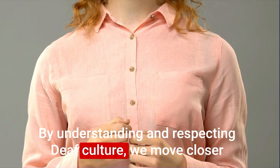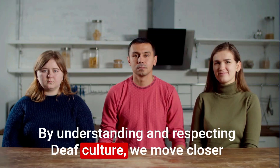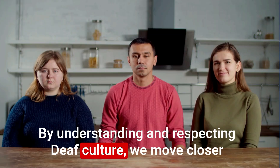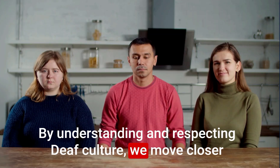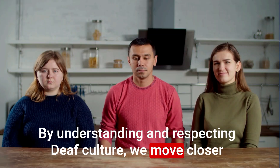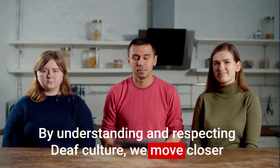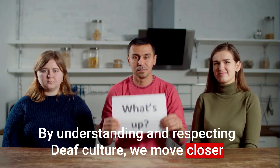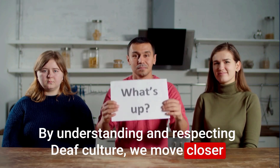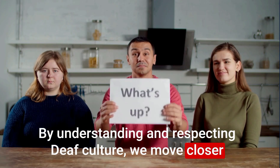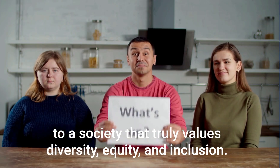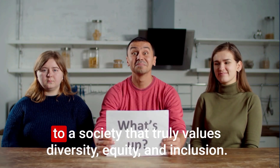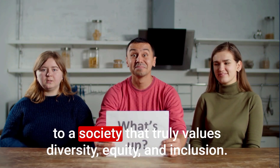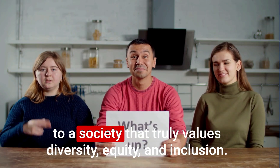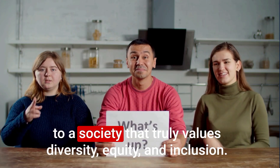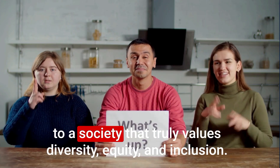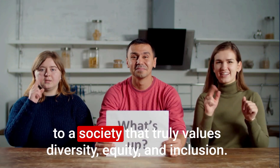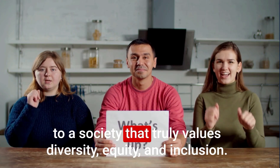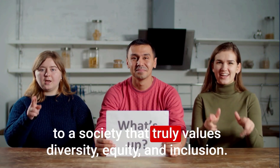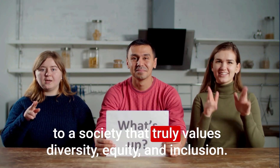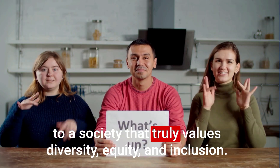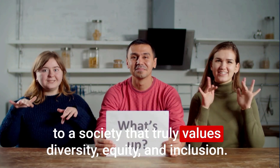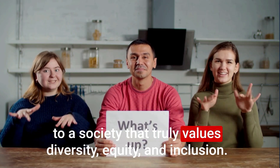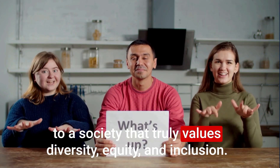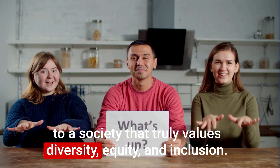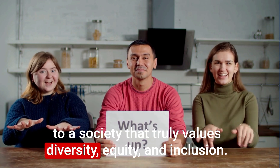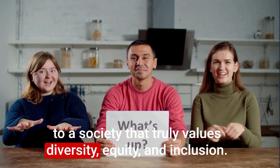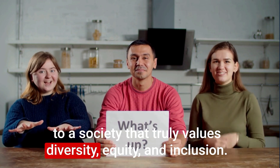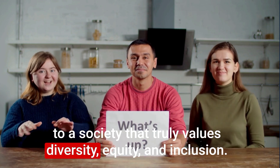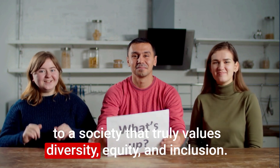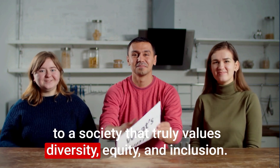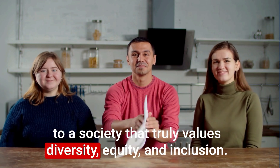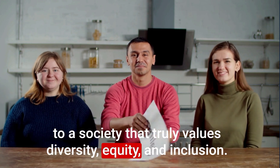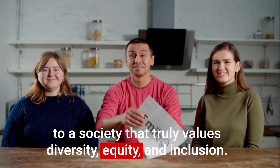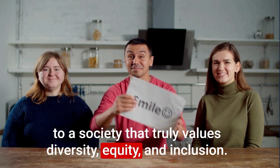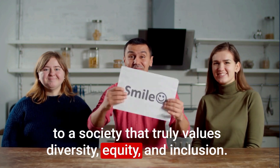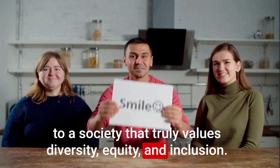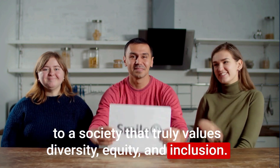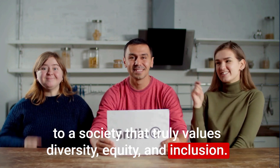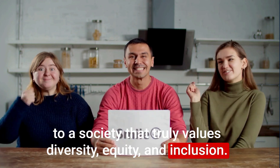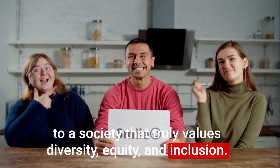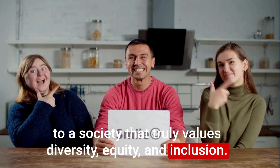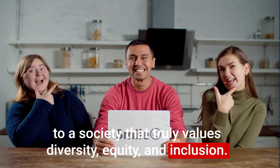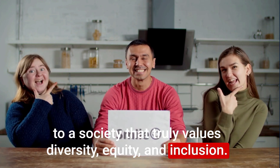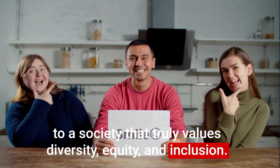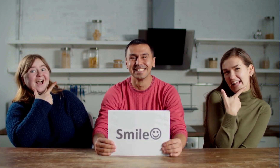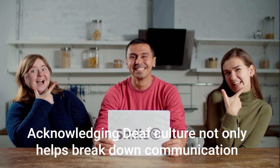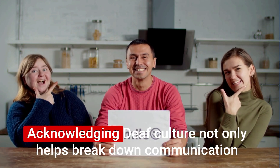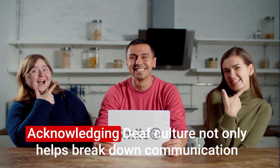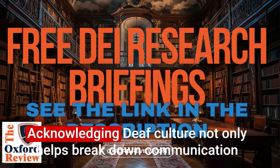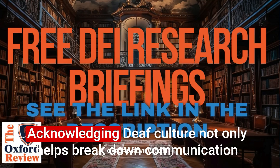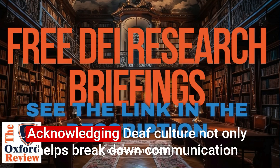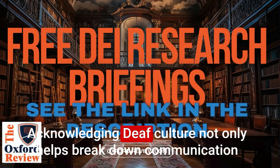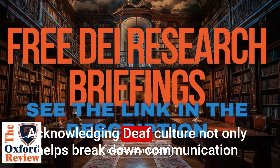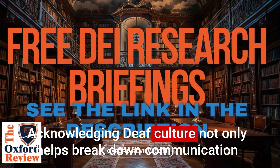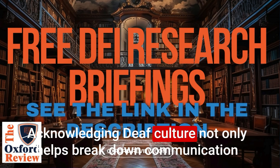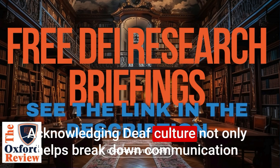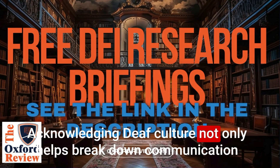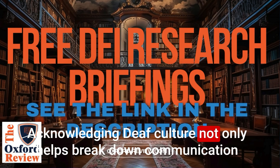culture, we move closer to a society that truly values diversity, equity, and inclusion. Acknowledging deaf culture not only